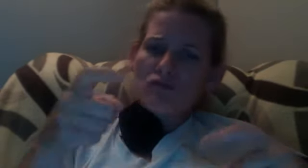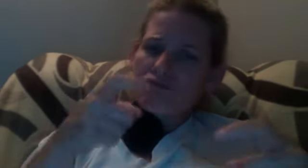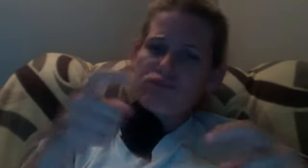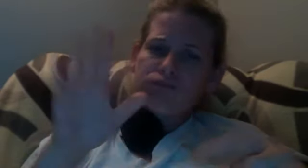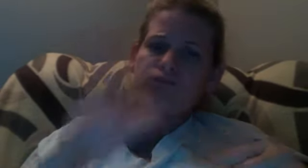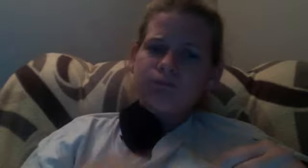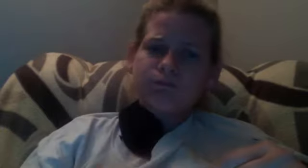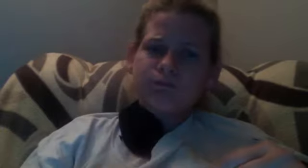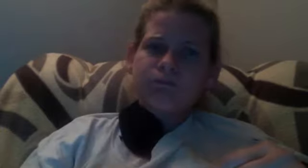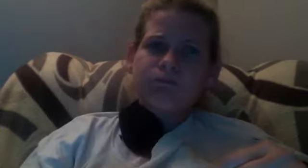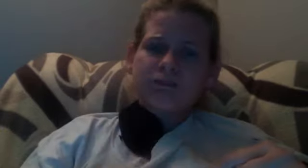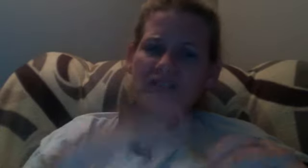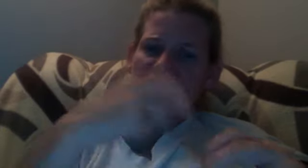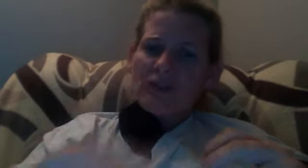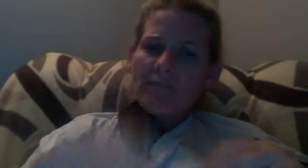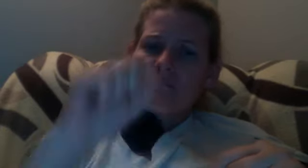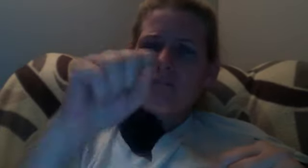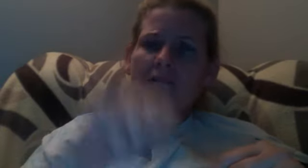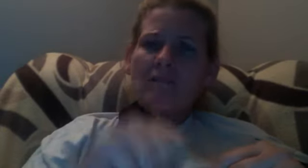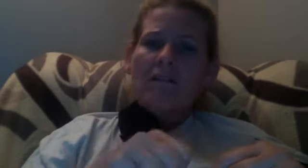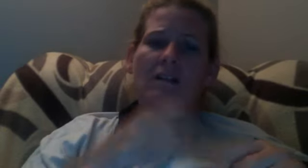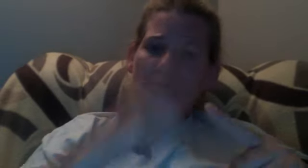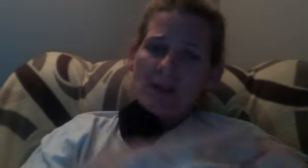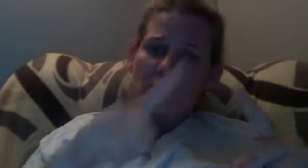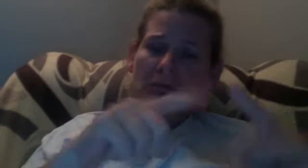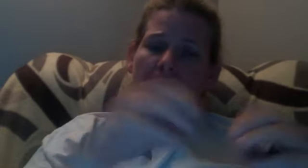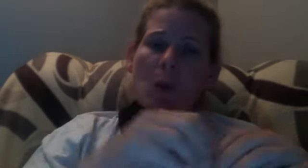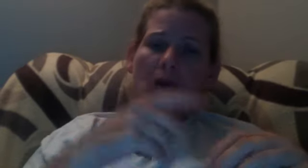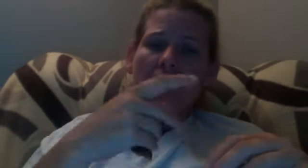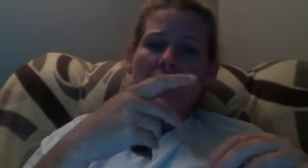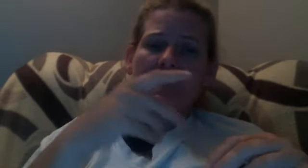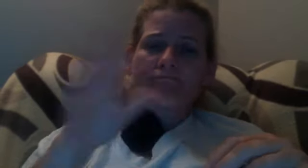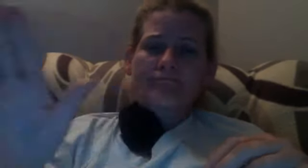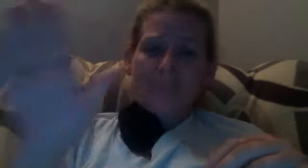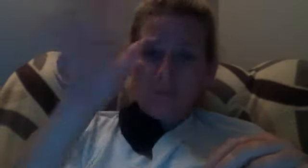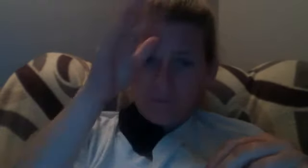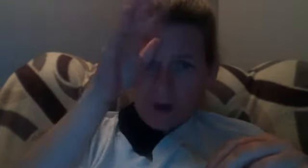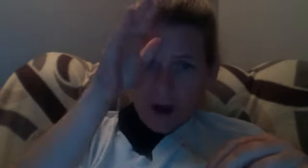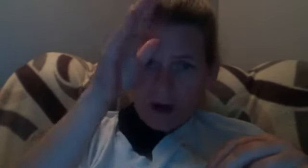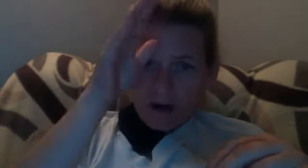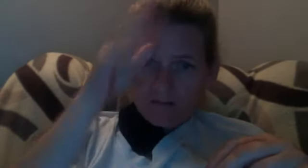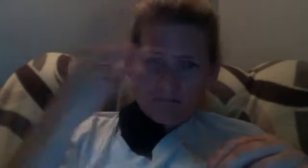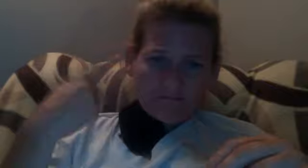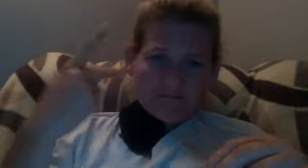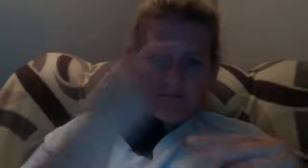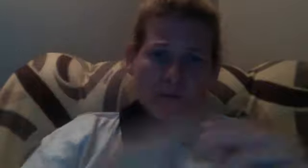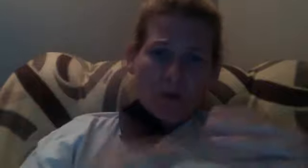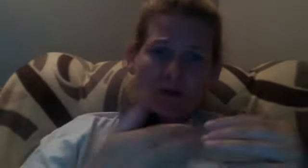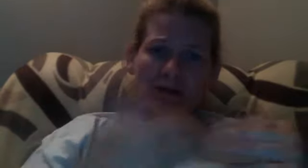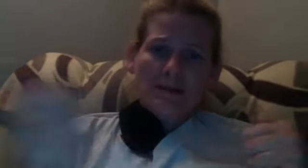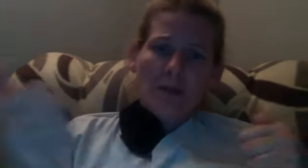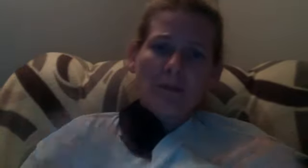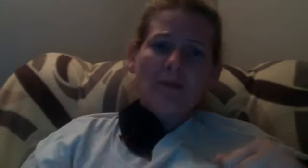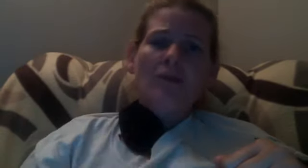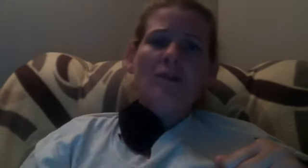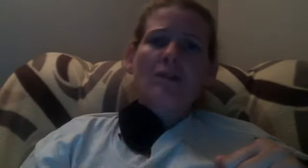dealer verify your information and then use that offer to trade in your car or walk off with a check. Imagine having an offer before you walk into a dealership.